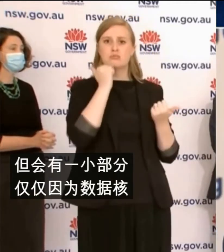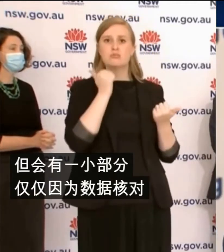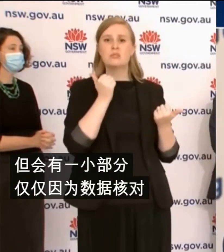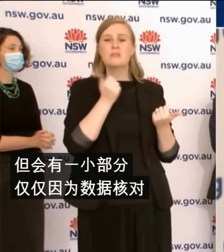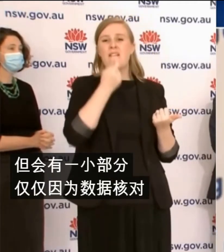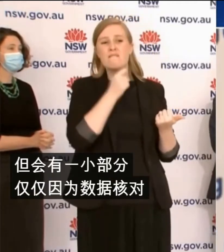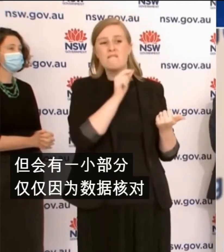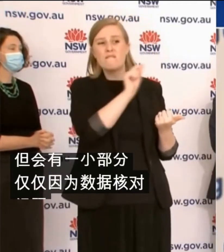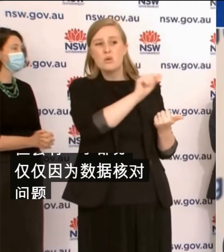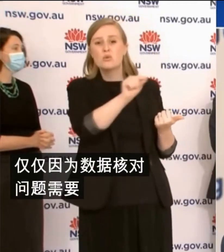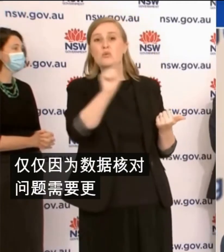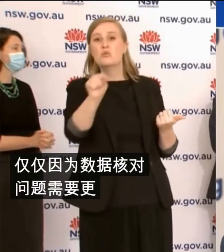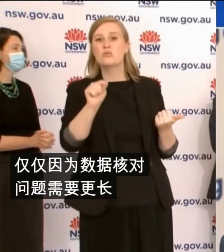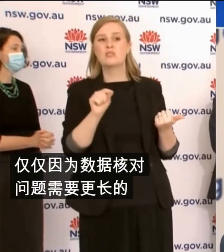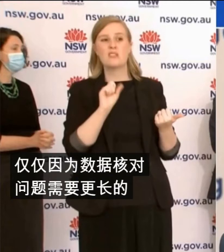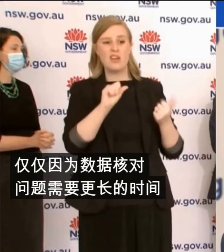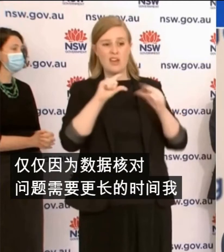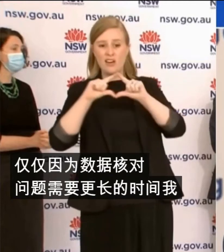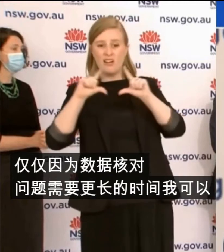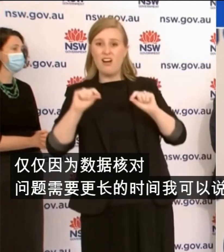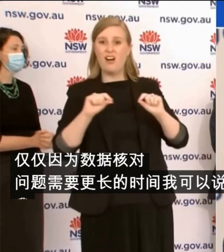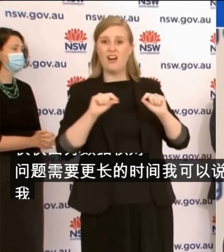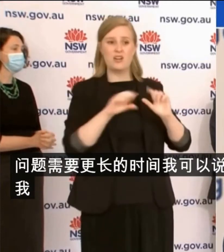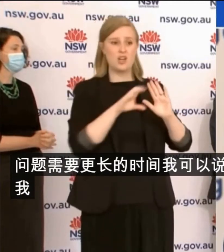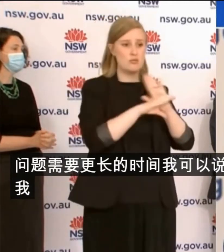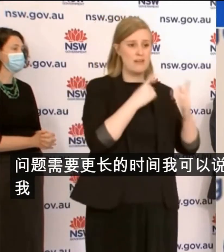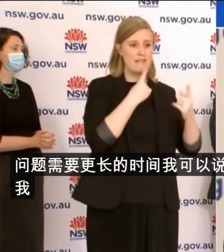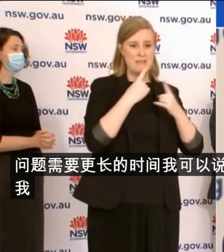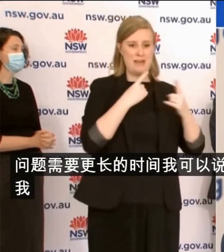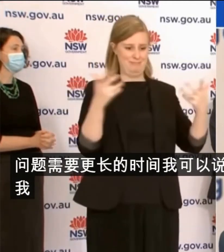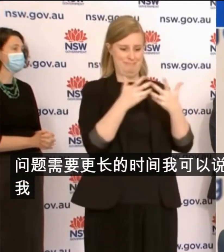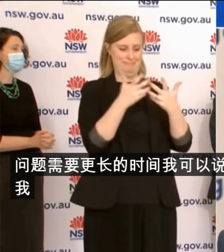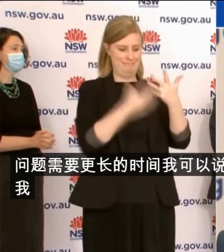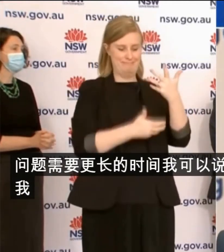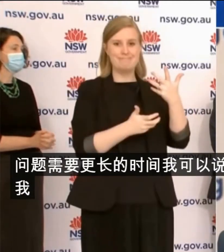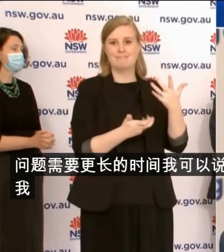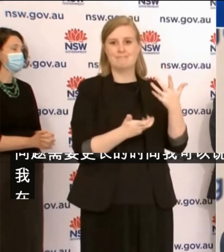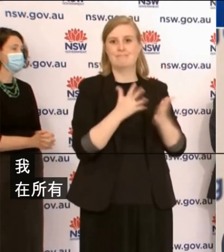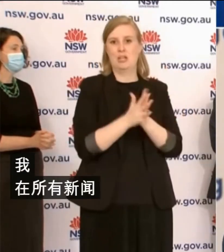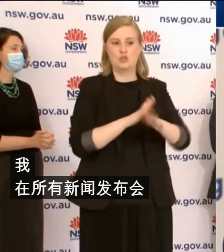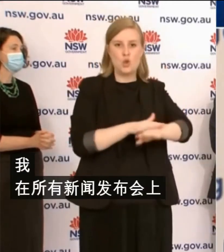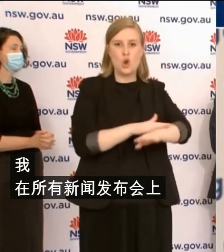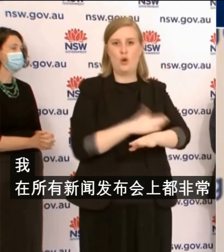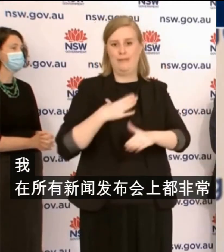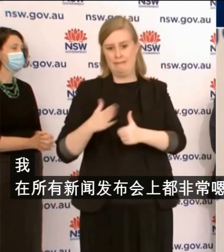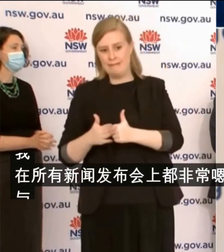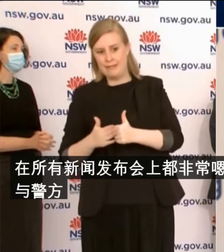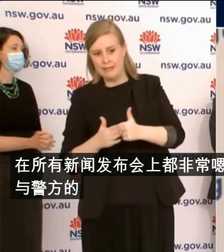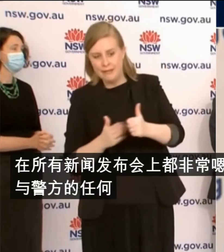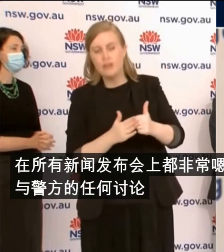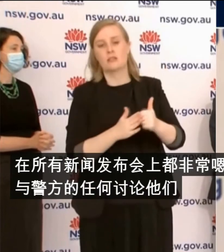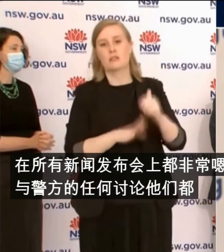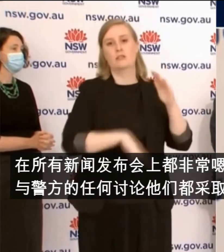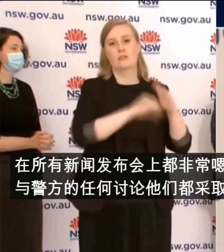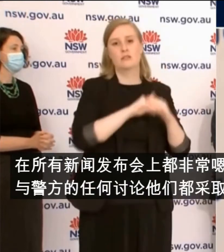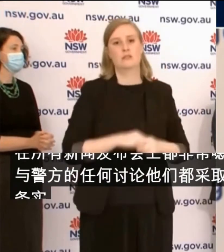data reconciliation issues it takes longer. Can I just say I've been really at all of the press conferences and in discussions